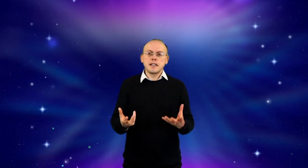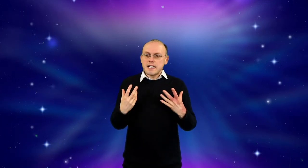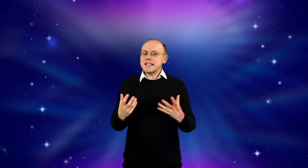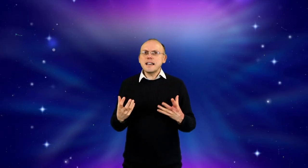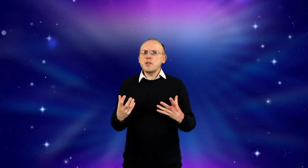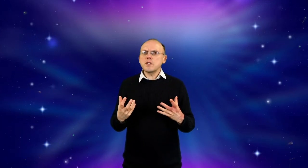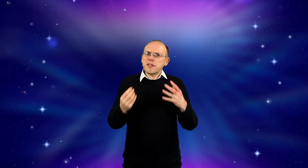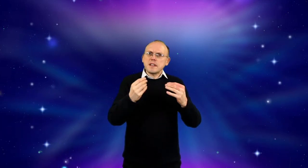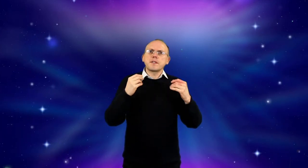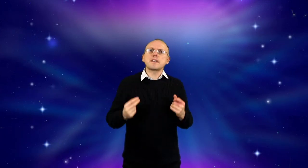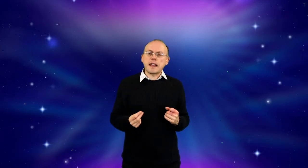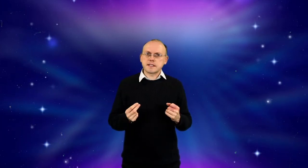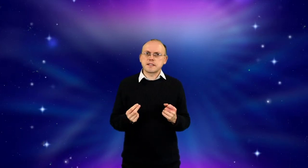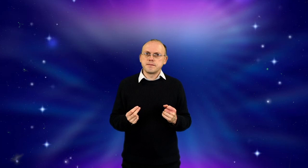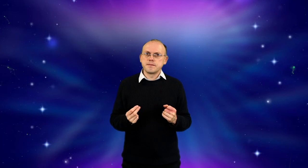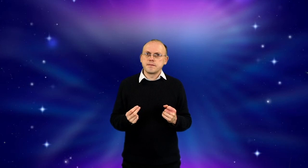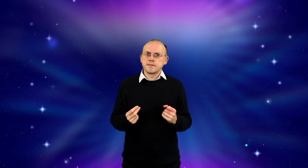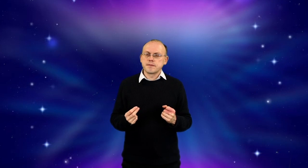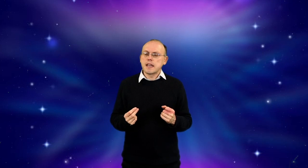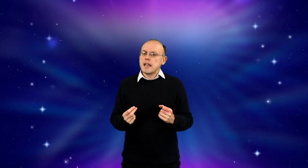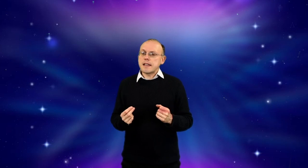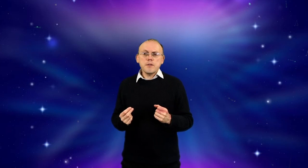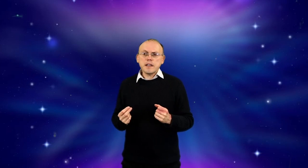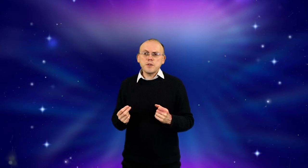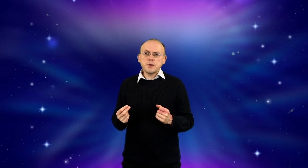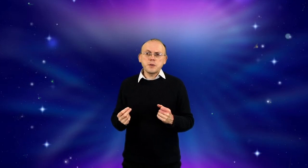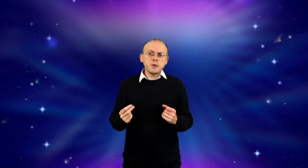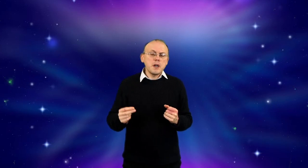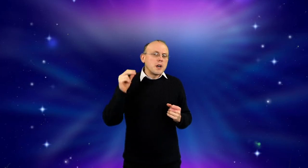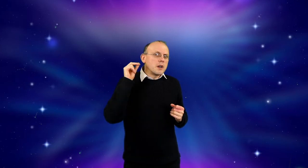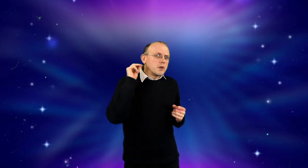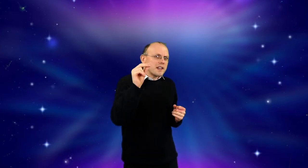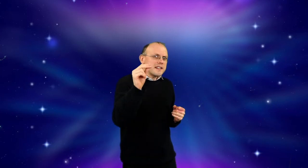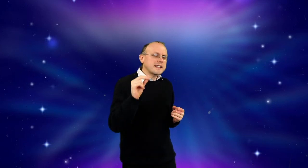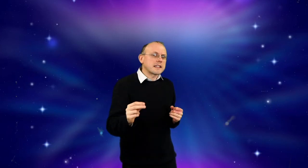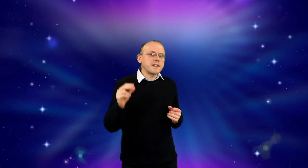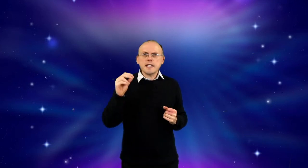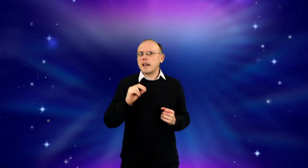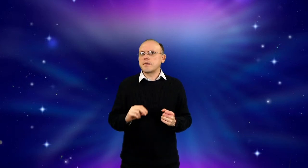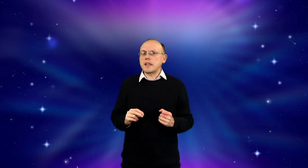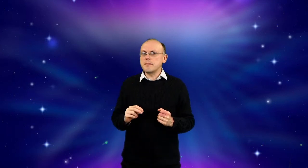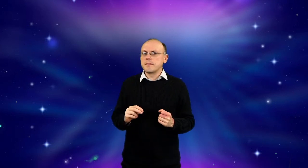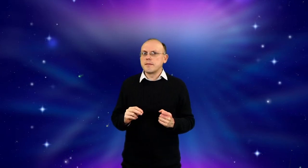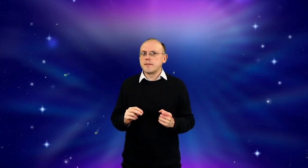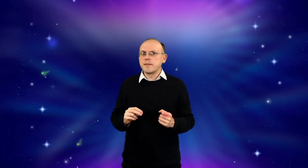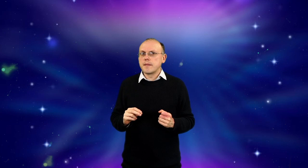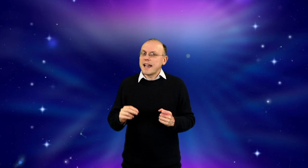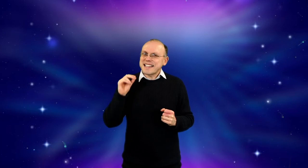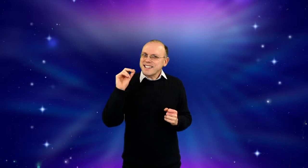Let's have a look at 3 different texts. And I would like you to look at this text very carefully and tell